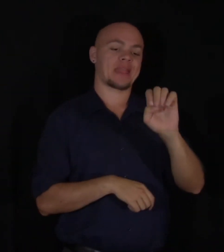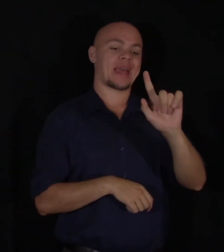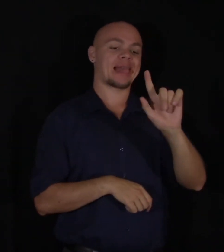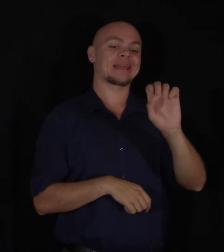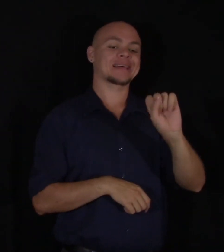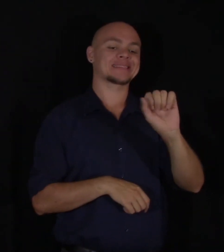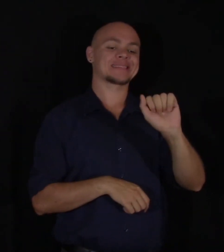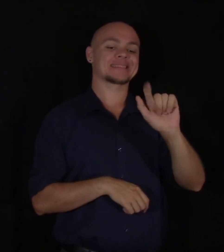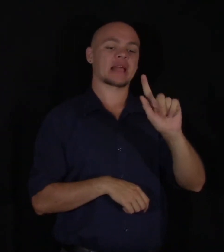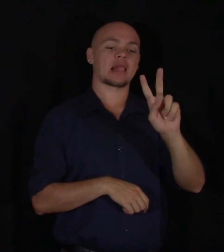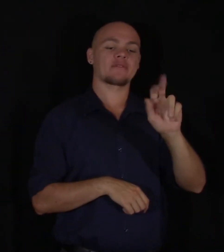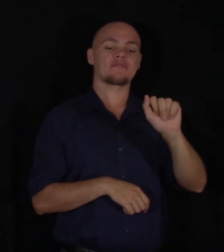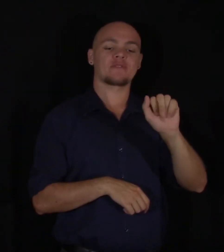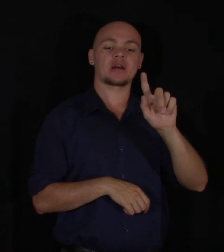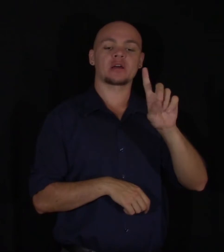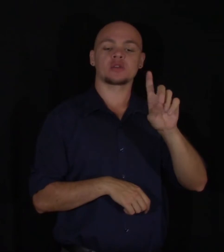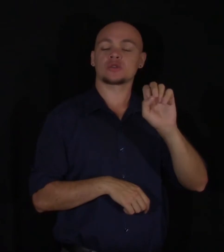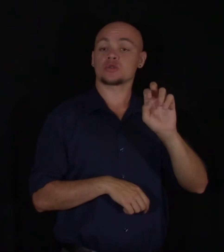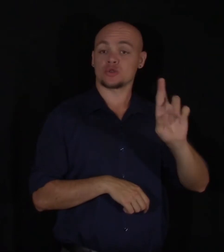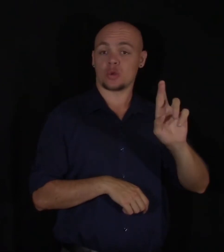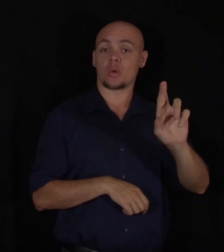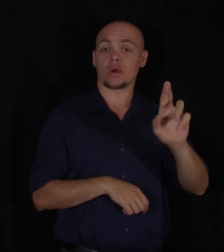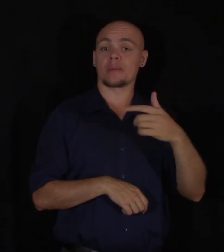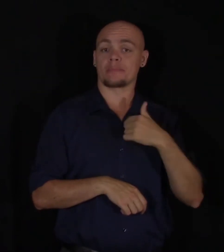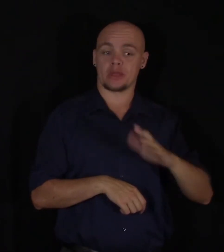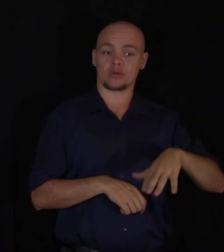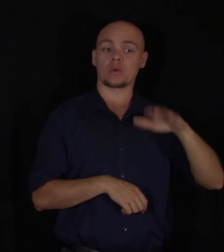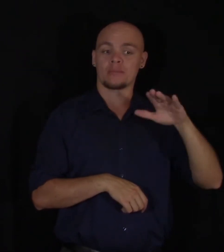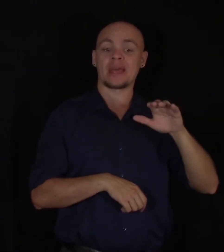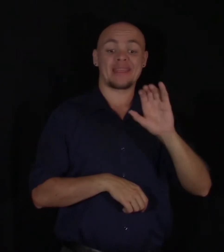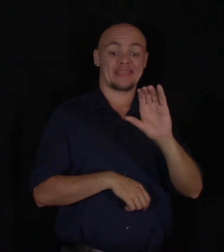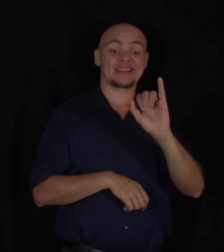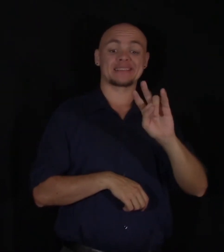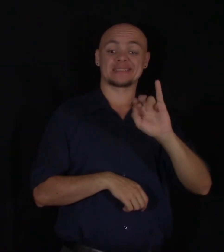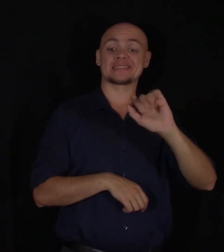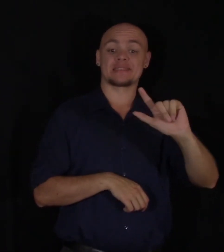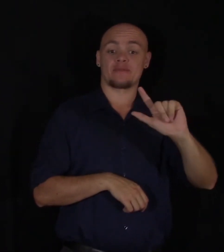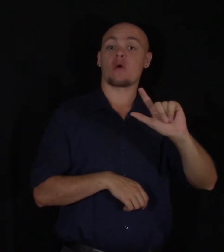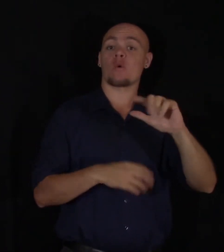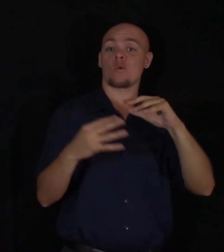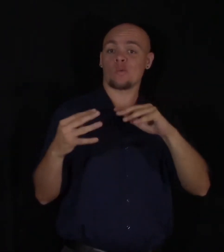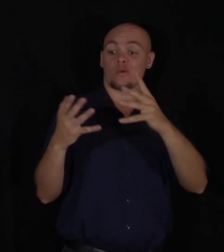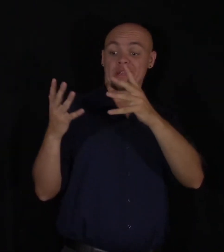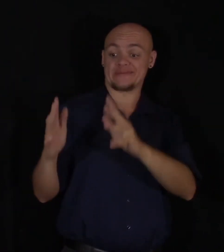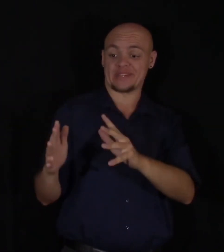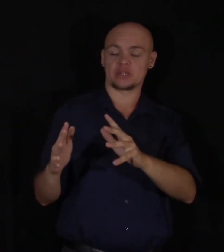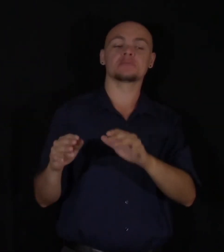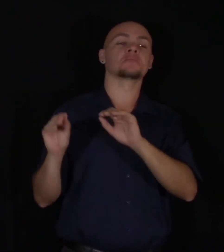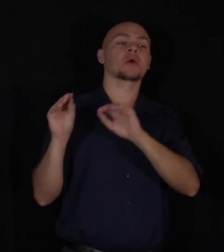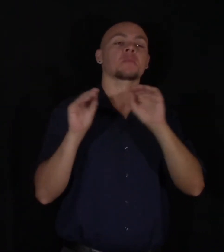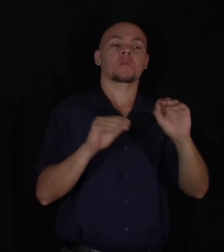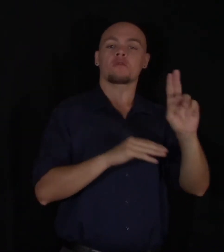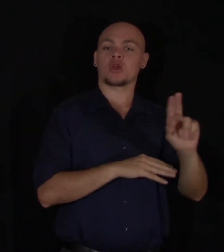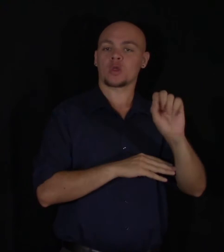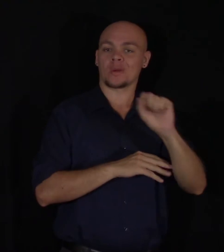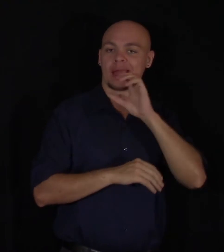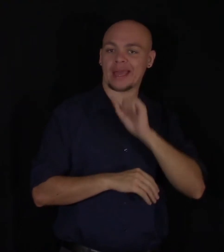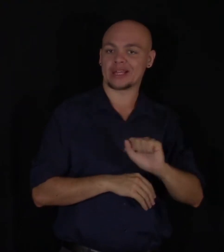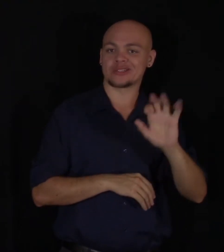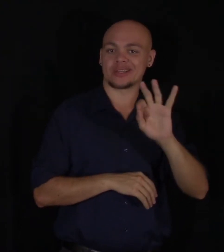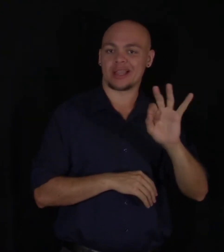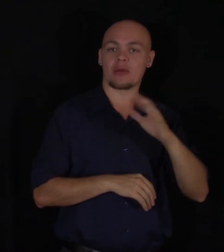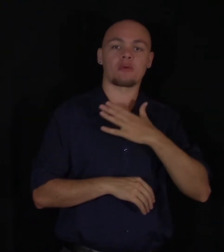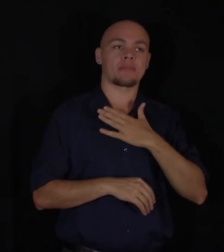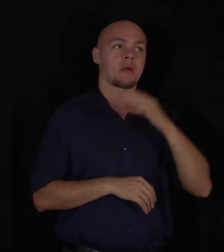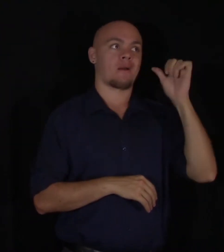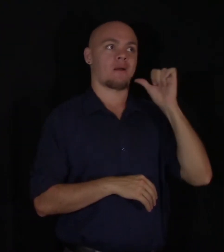with an abundance of violence during the aftermath of the Civil War at the time. I migrated to the US when I was 9, hand in hand with my